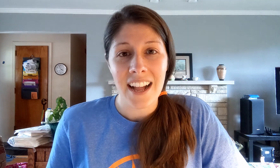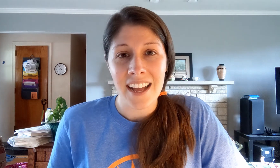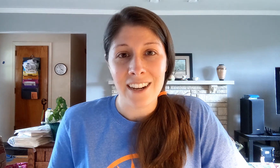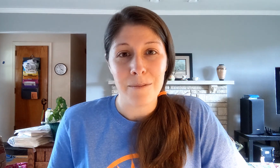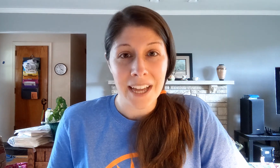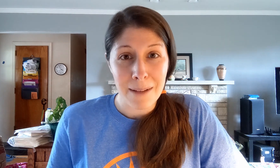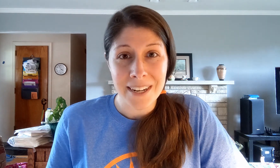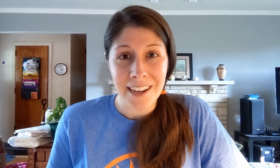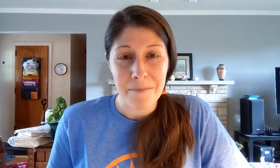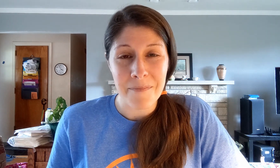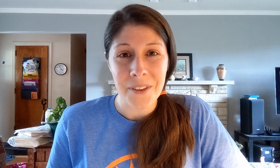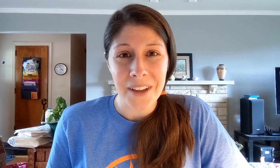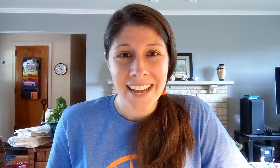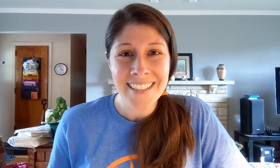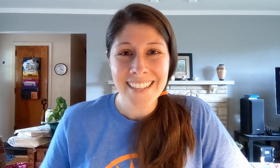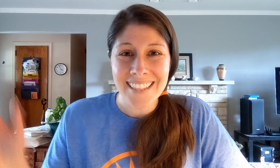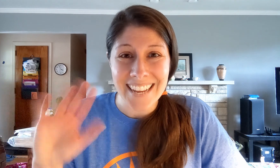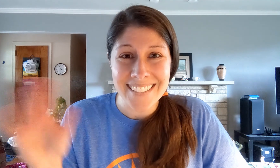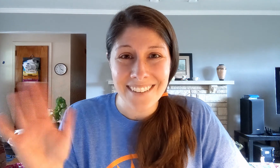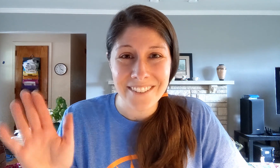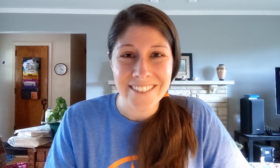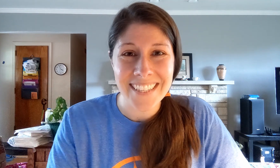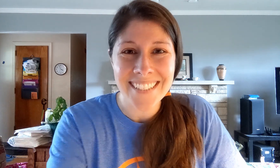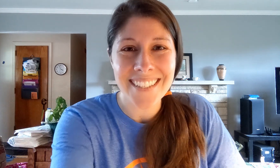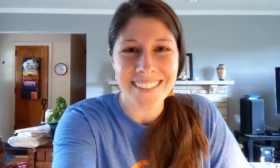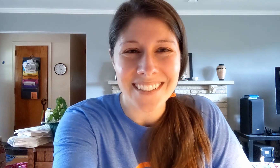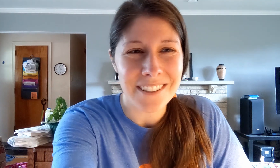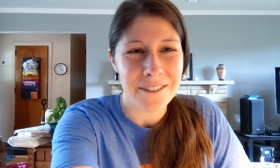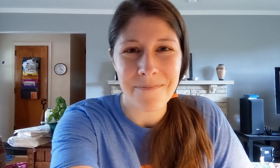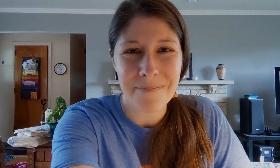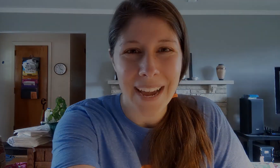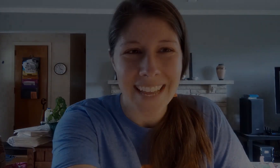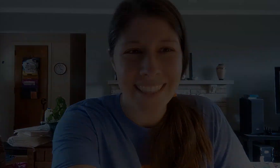and I'll be happy to help. Okay? Thanks again for doing this. I'll see you soon. Bye.